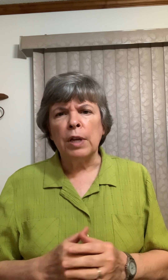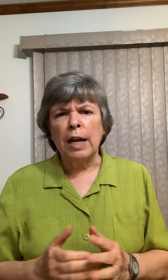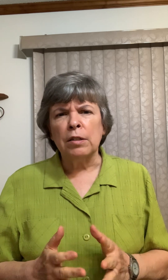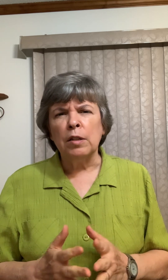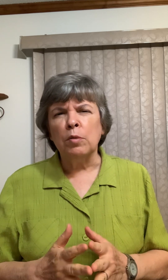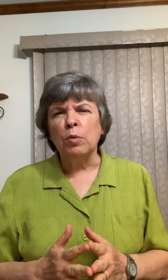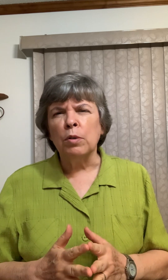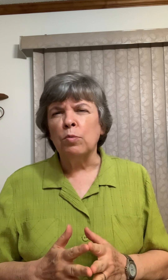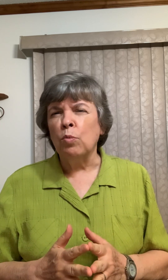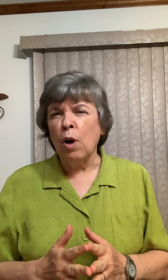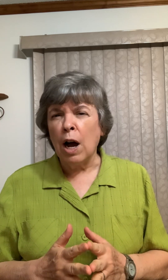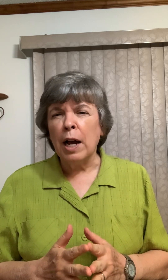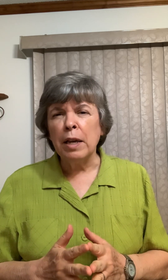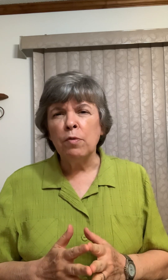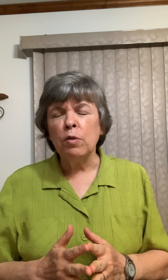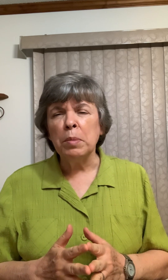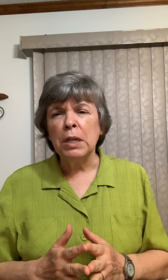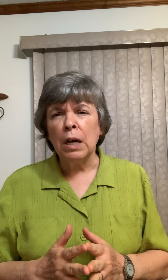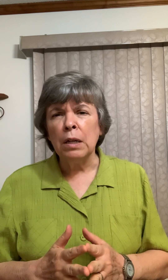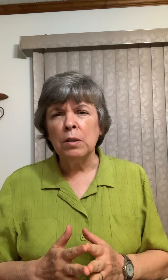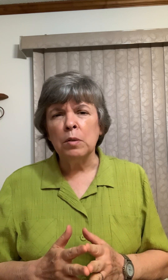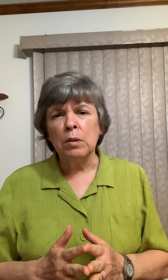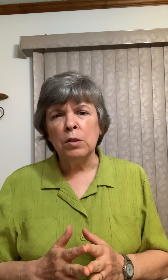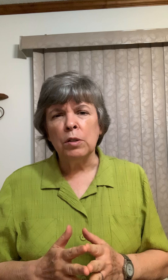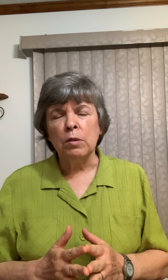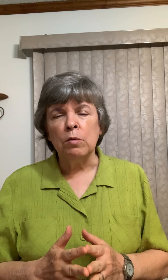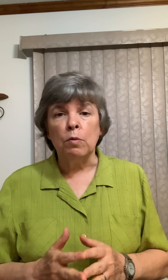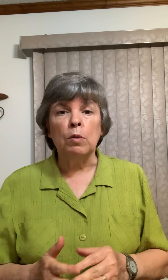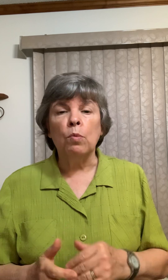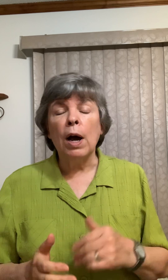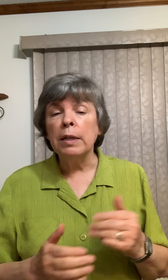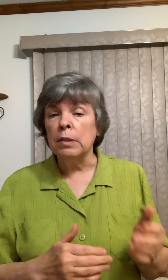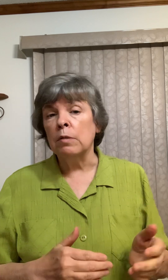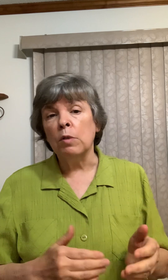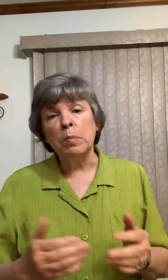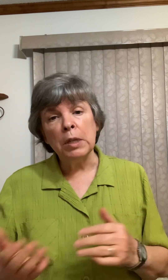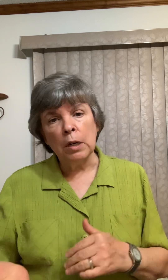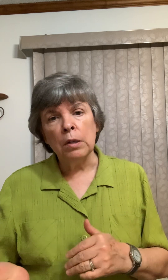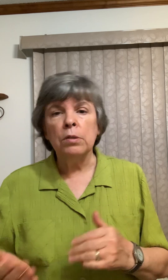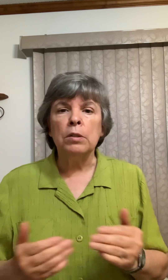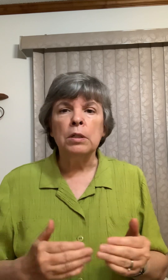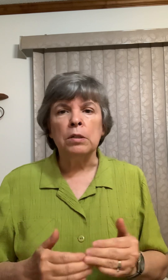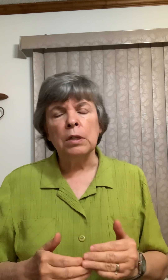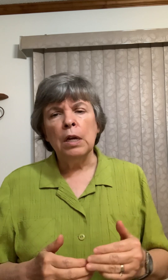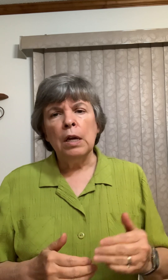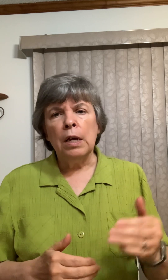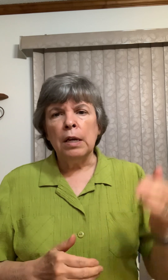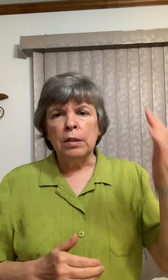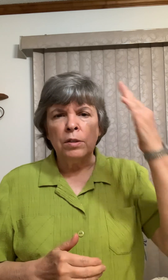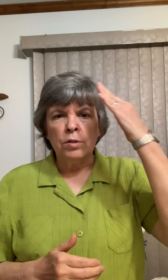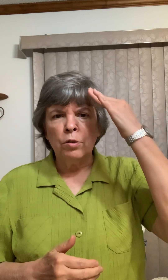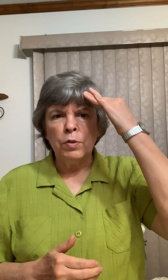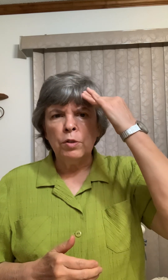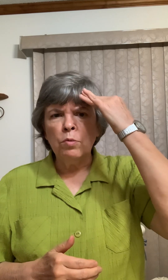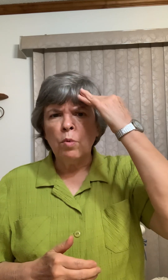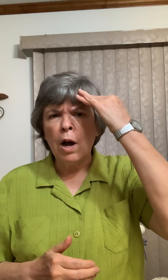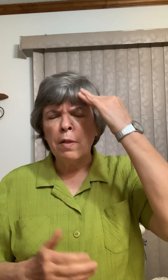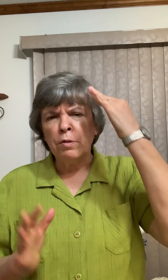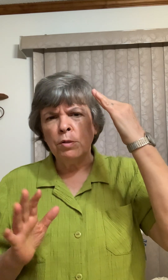actually the word why for because. Well, why is it? Well, because this. And so if you do why, there are two